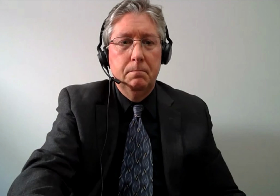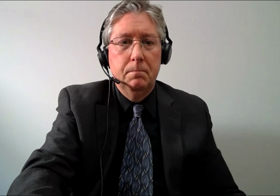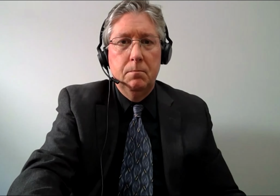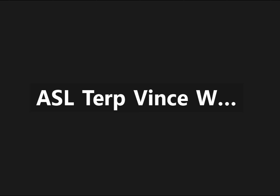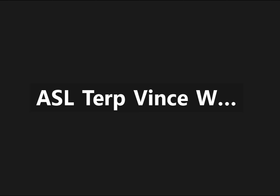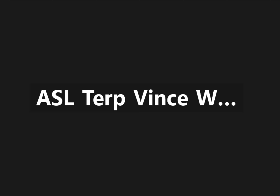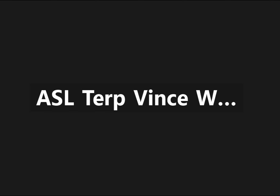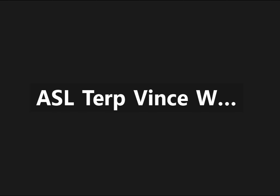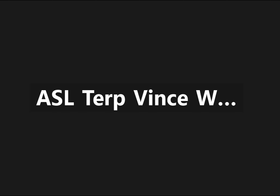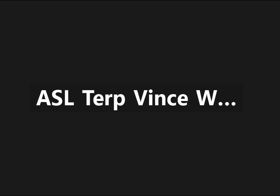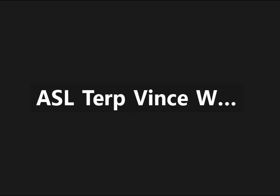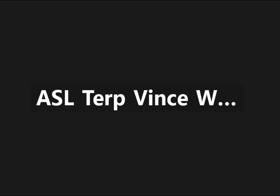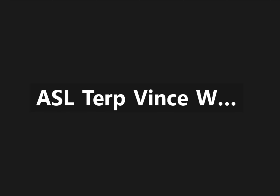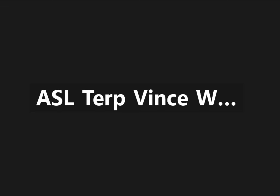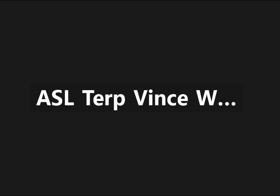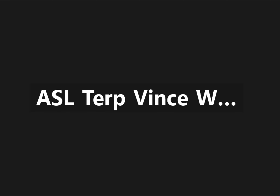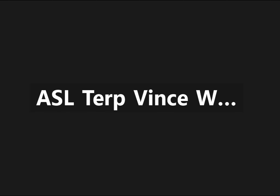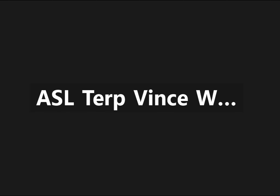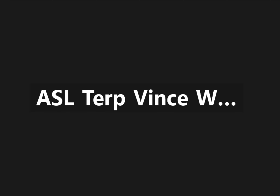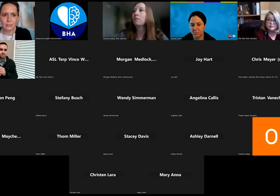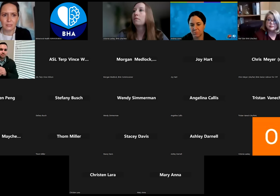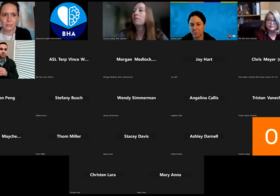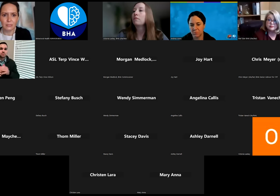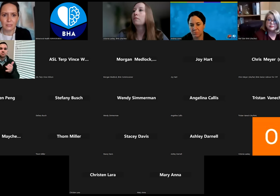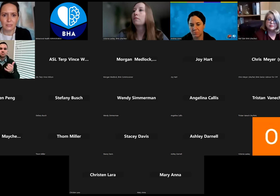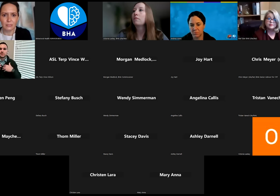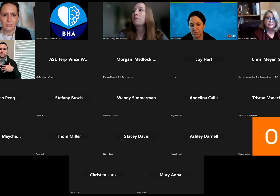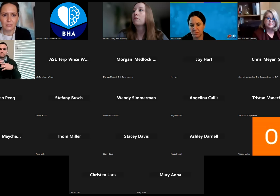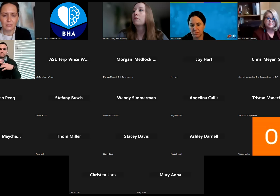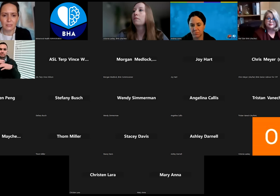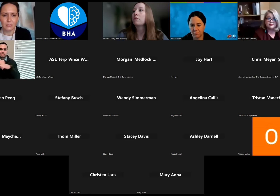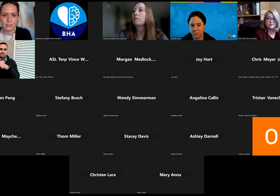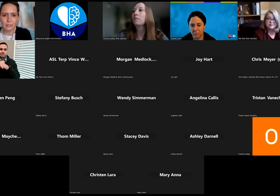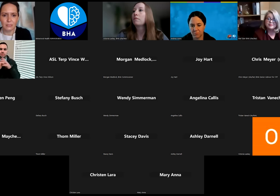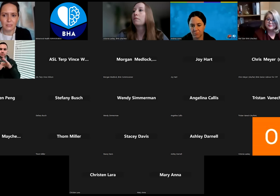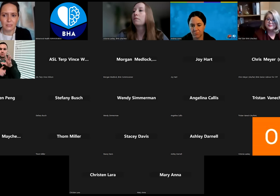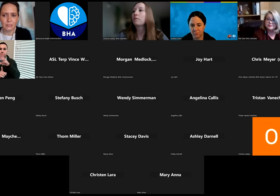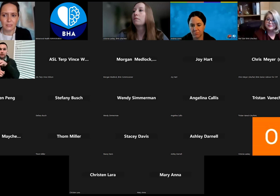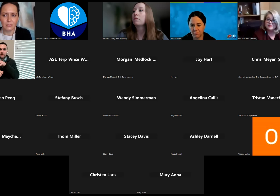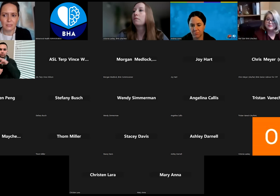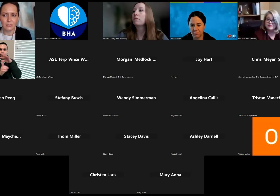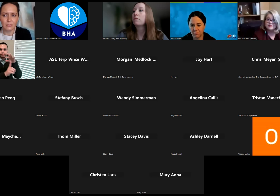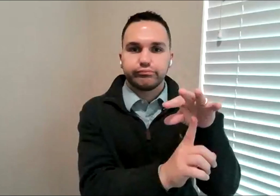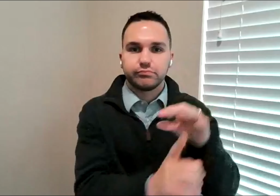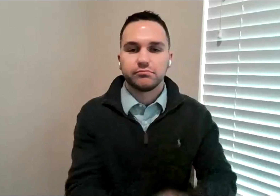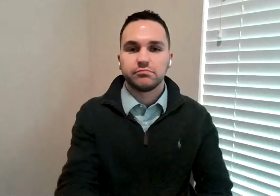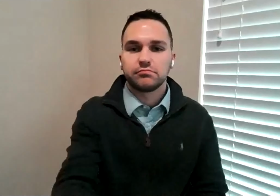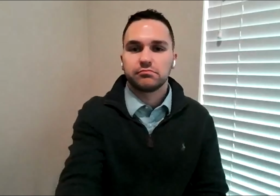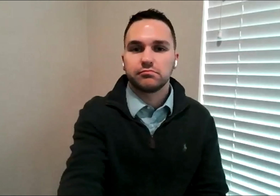Okay, great. I'm also going to quickly move our spotlights over.